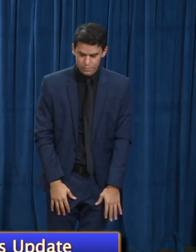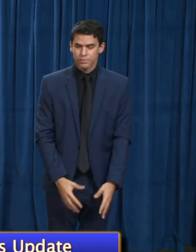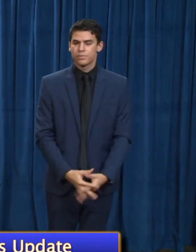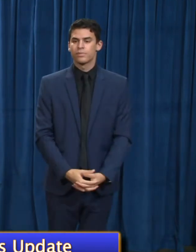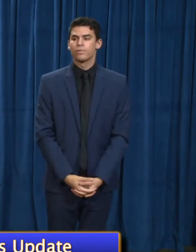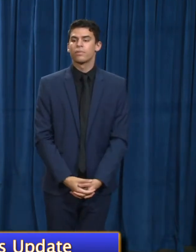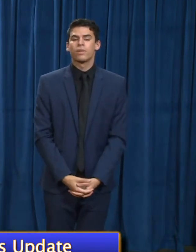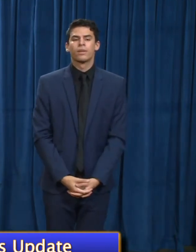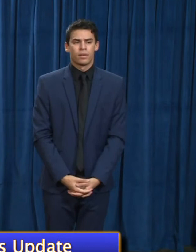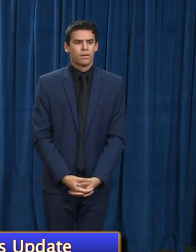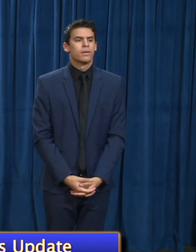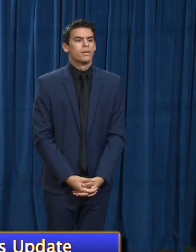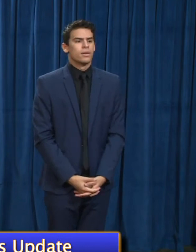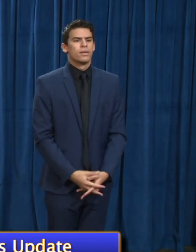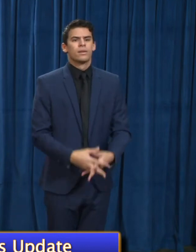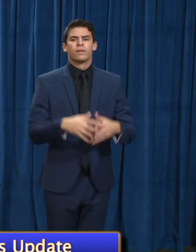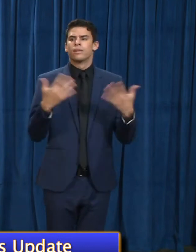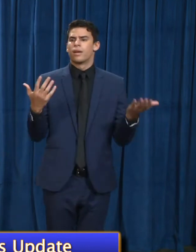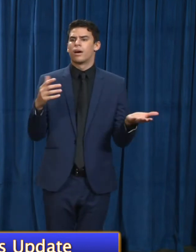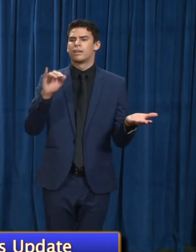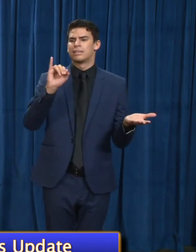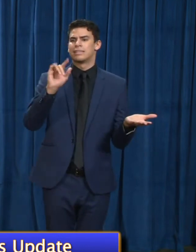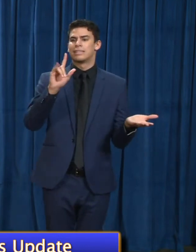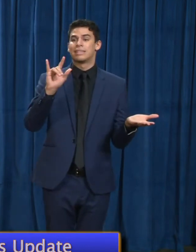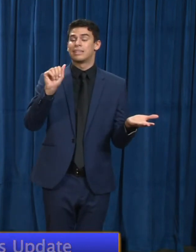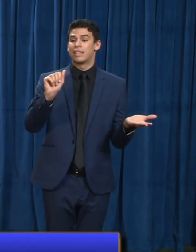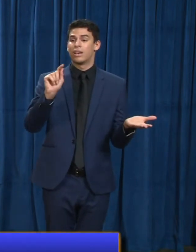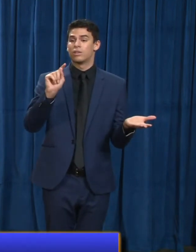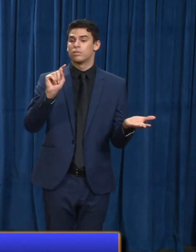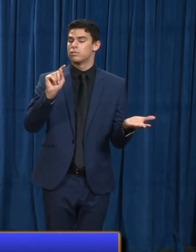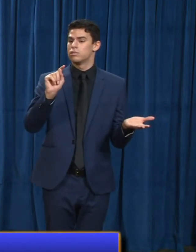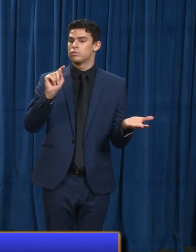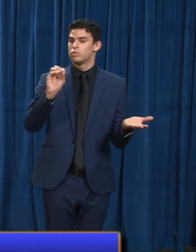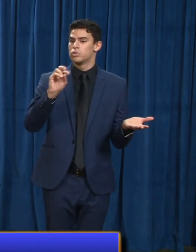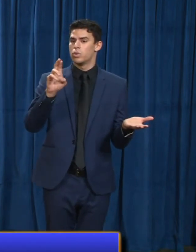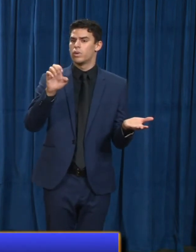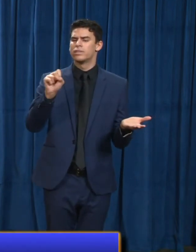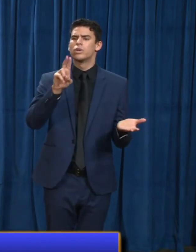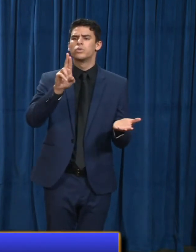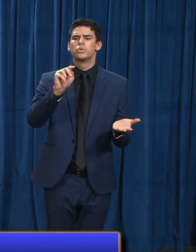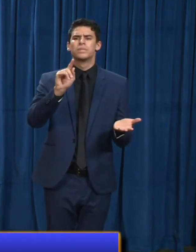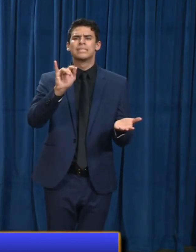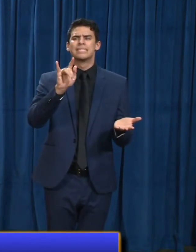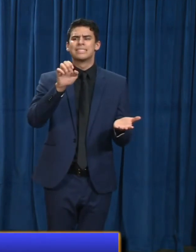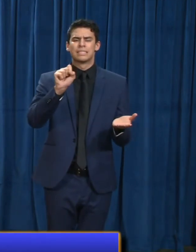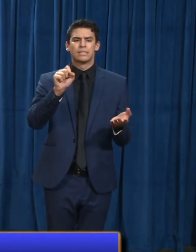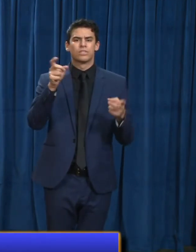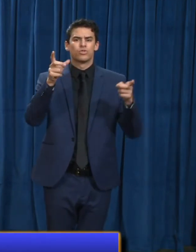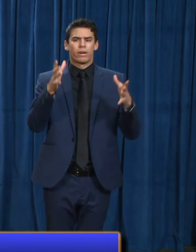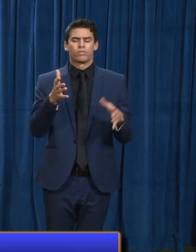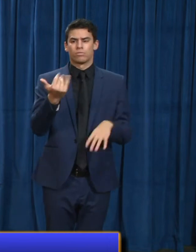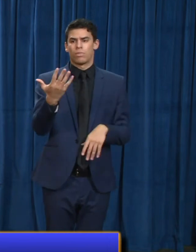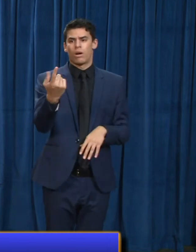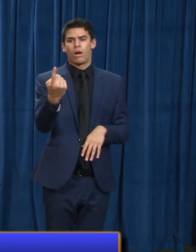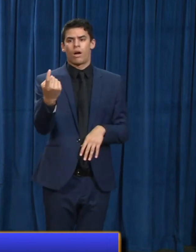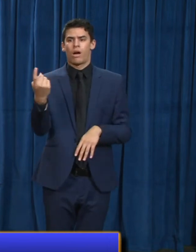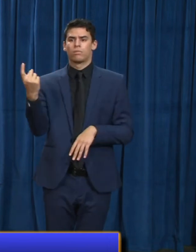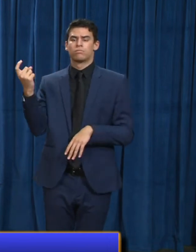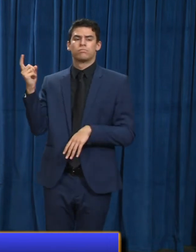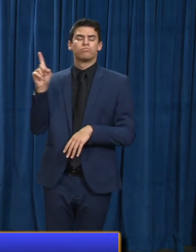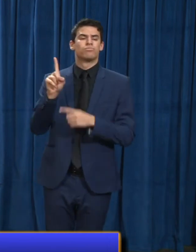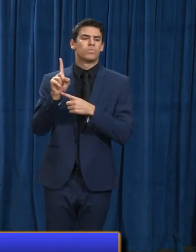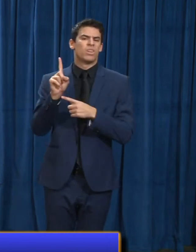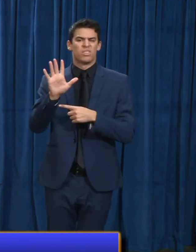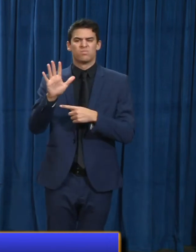I'm going to ask Ed Torres, our utilities director, department head, to come forward and just kind of share with